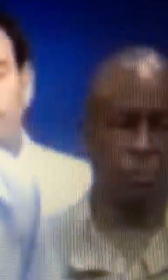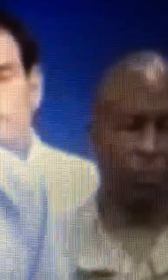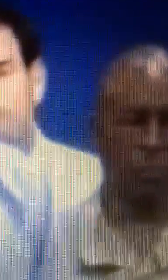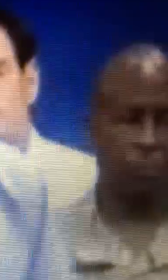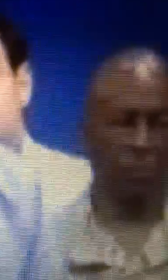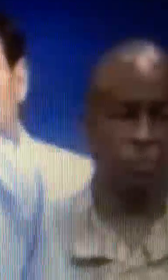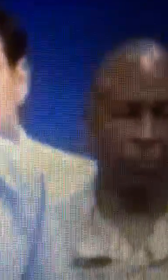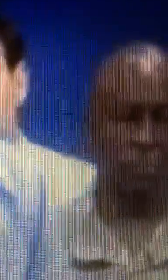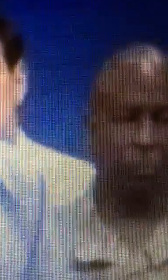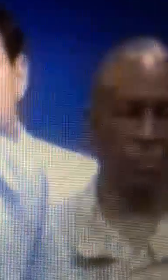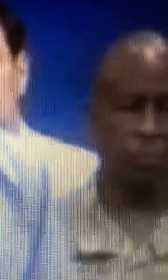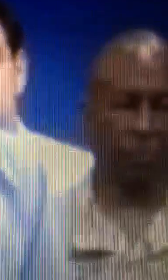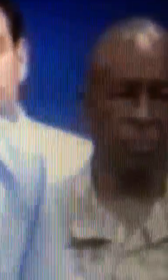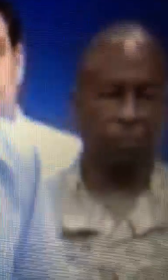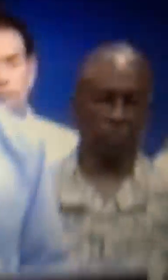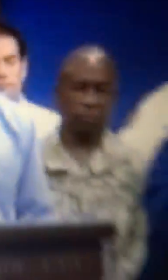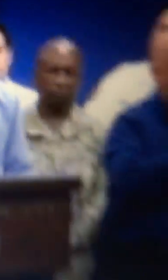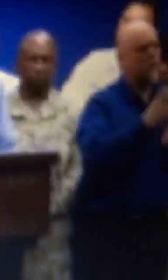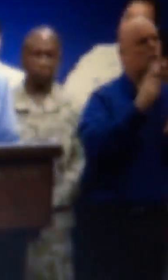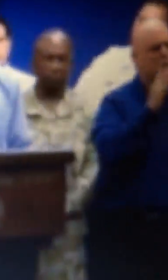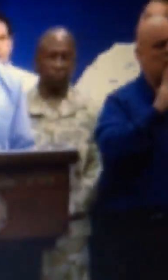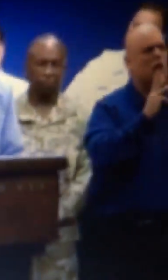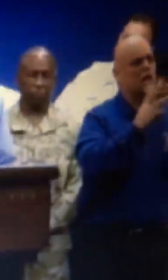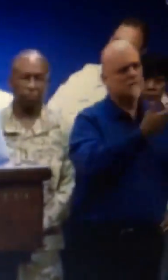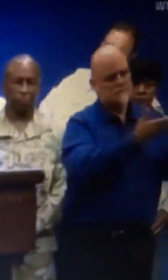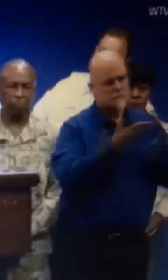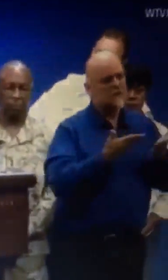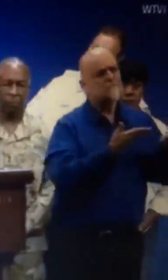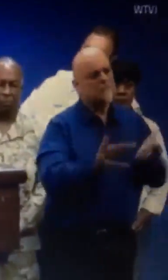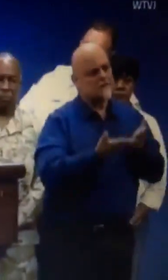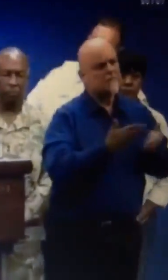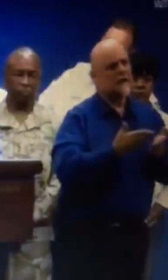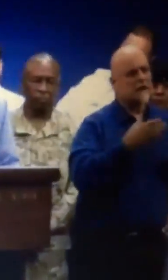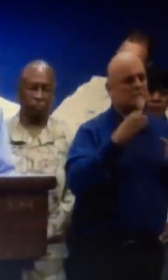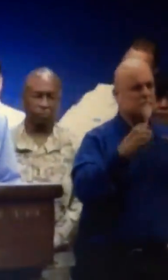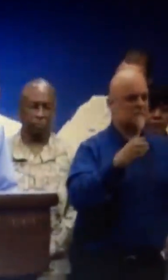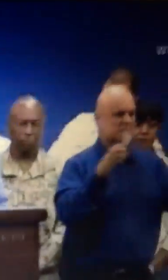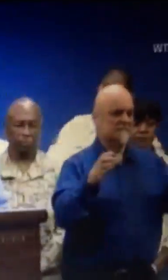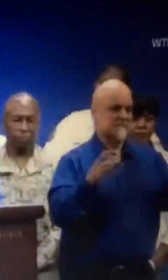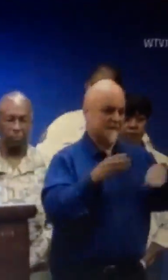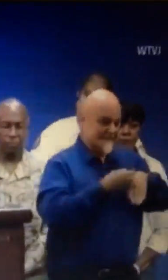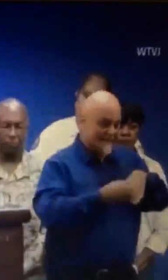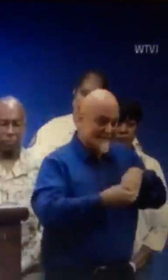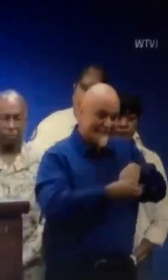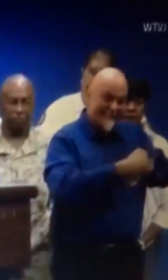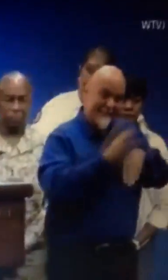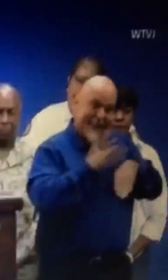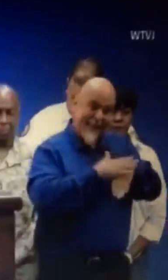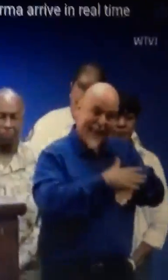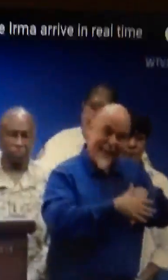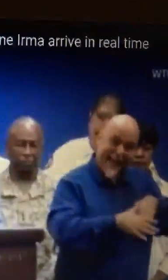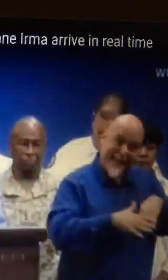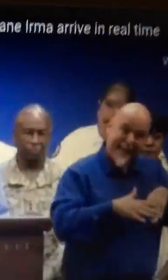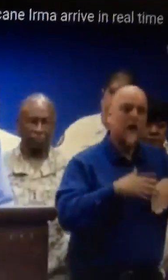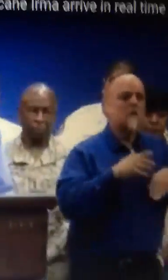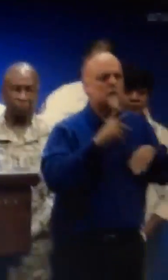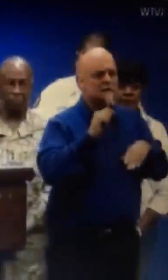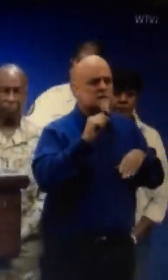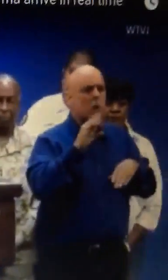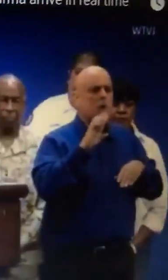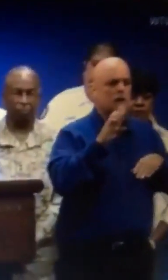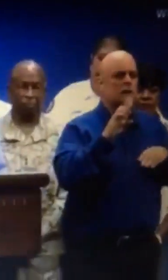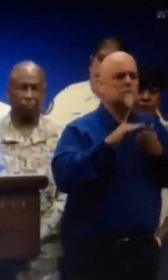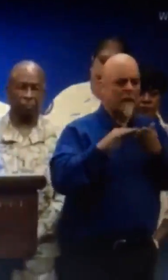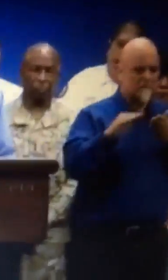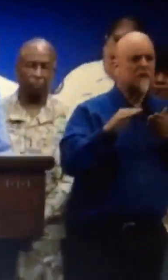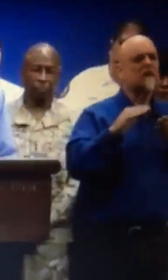other emergency resources. All weight and driver restrictions have been waived and tolls are waived. Crazy. So this is helping. We've been in touch with